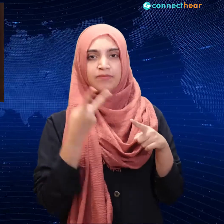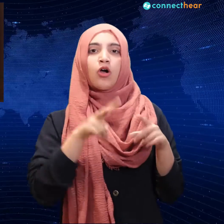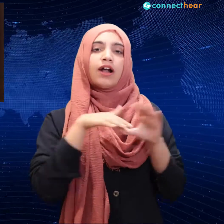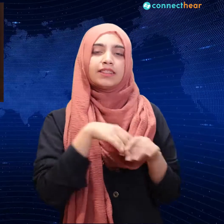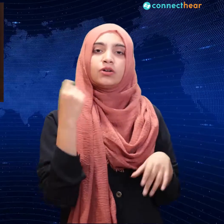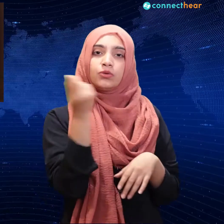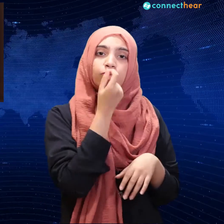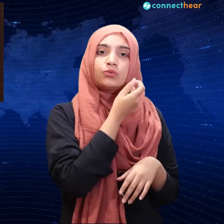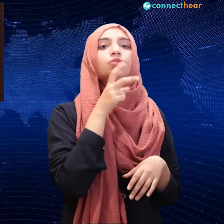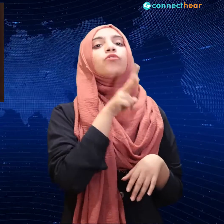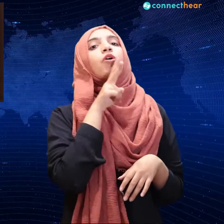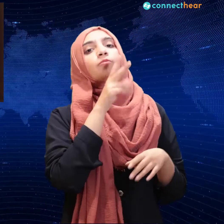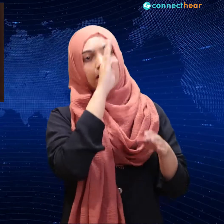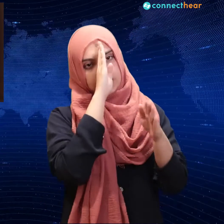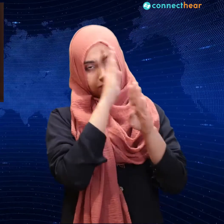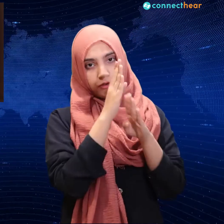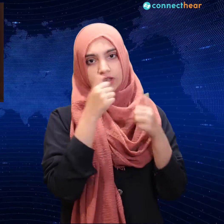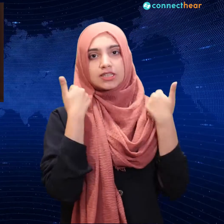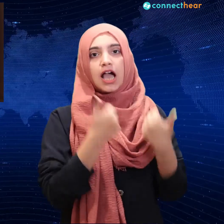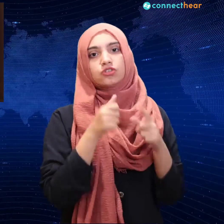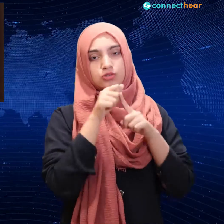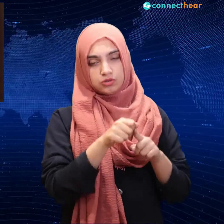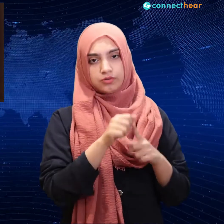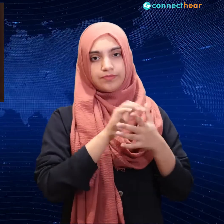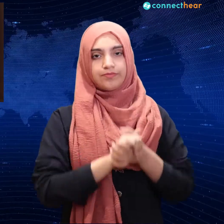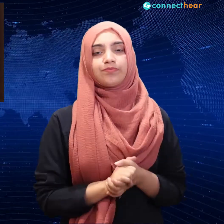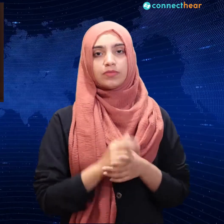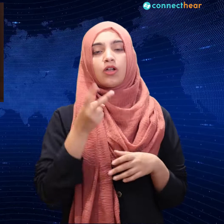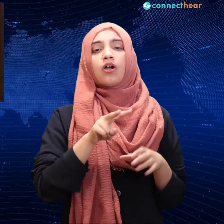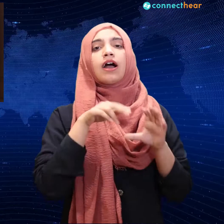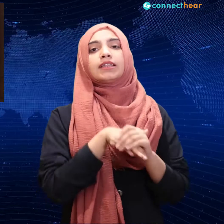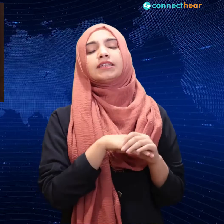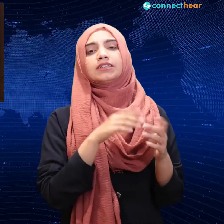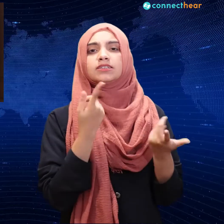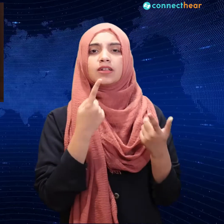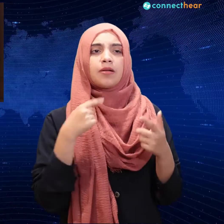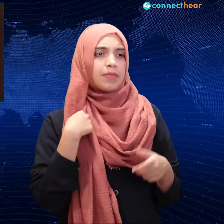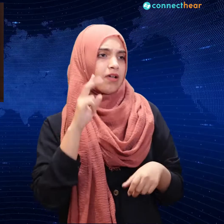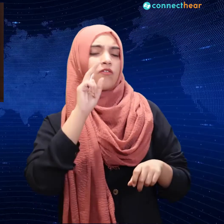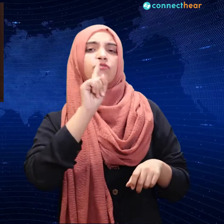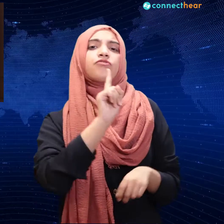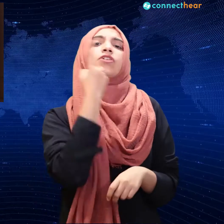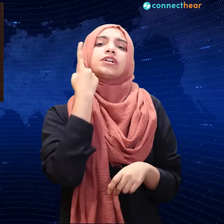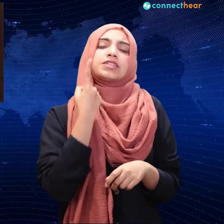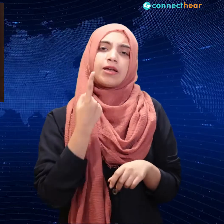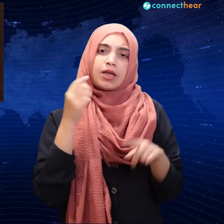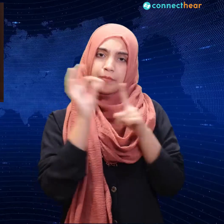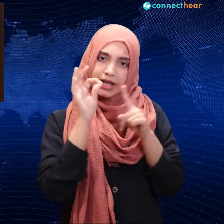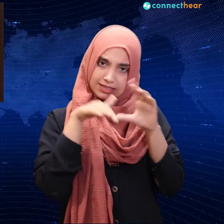education. And this created two classes. And so for the first time we had a